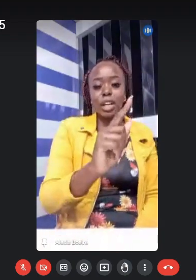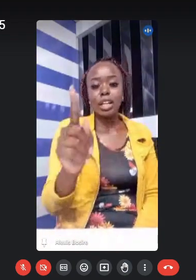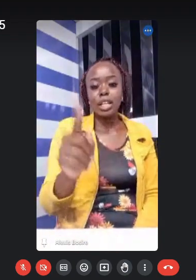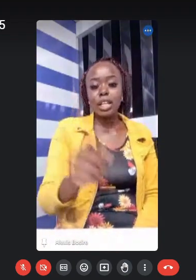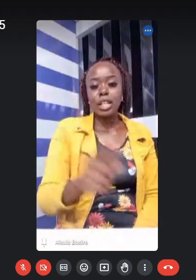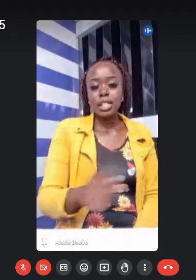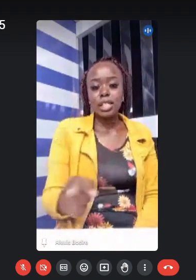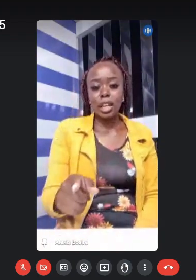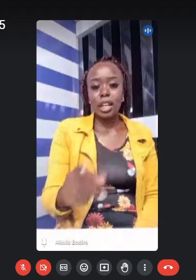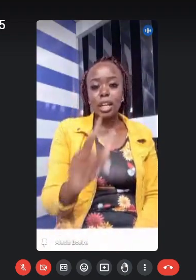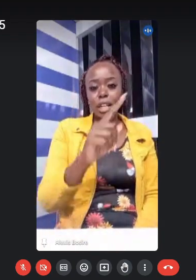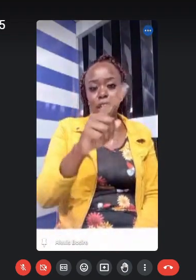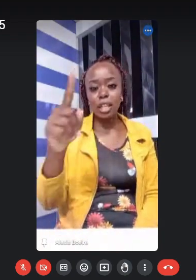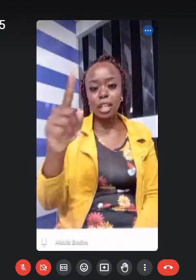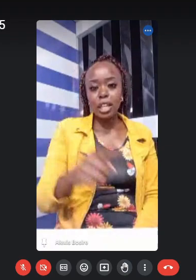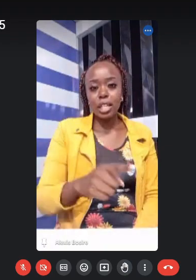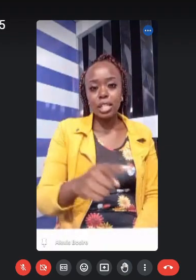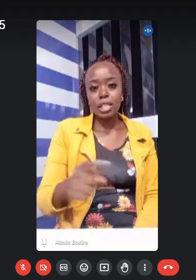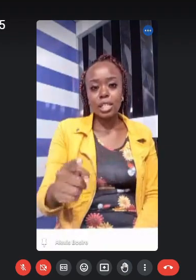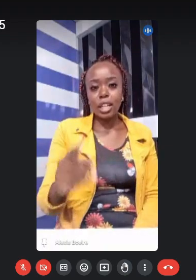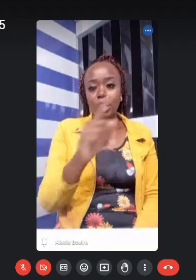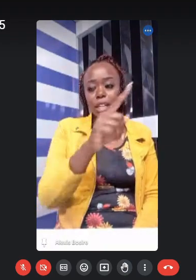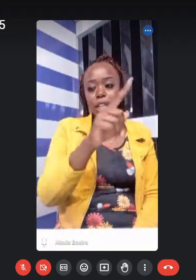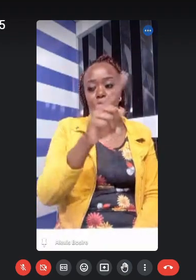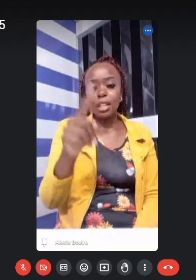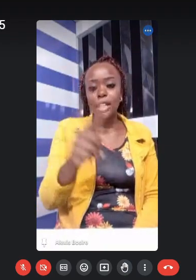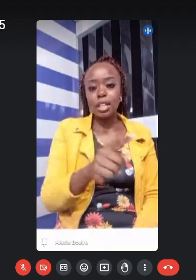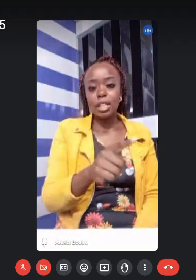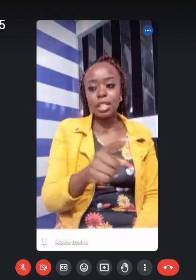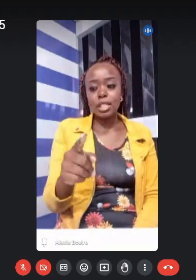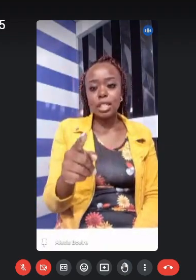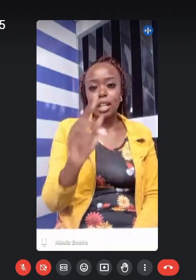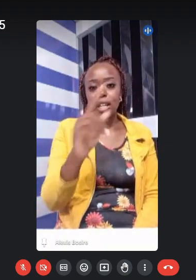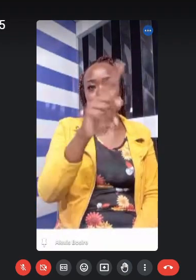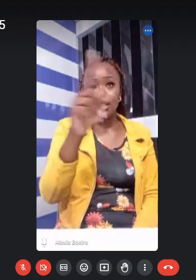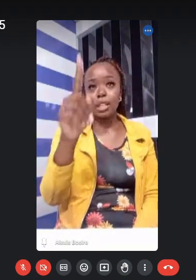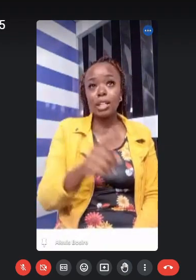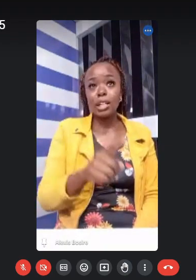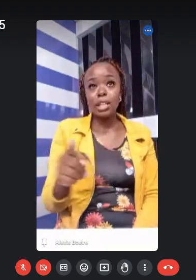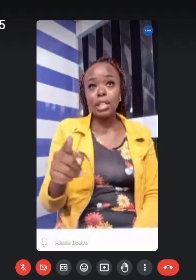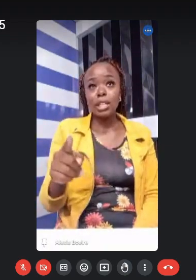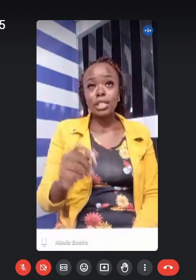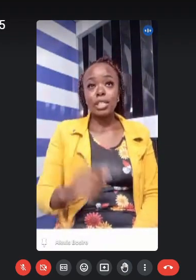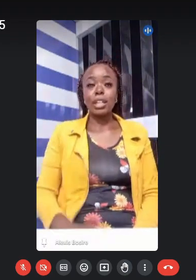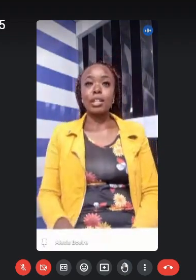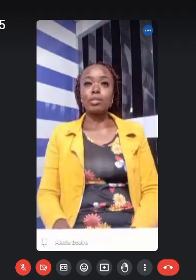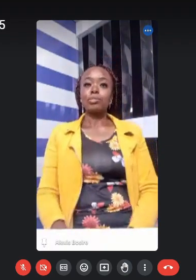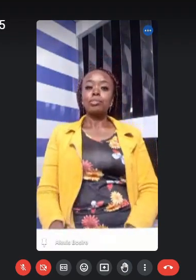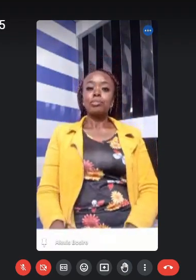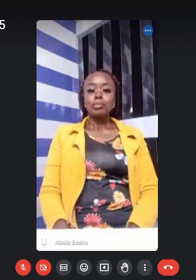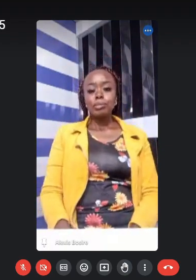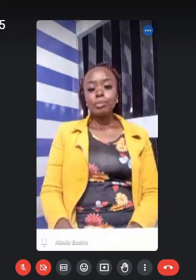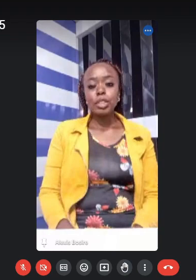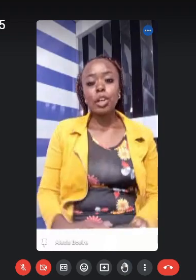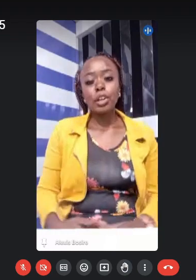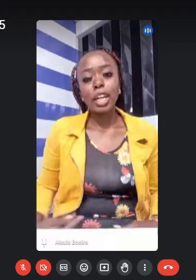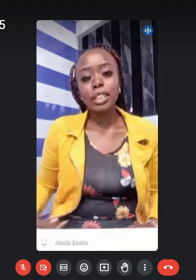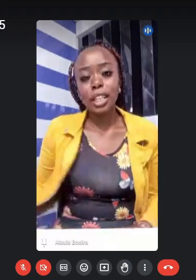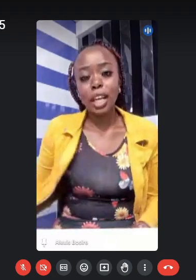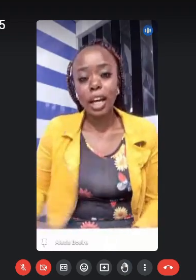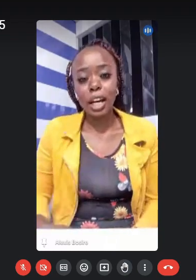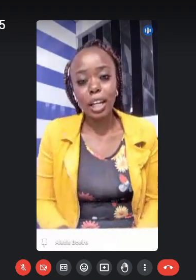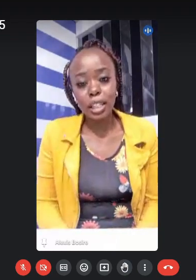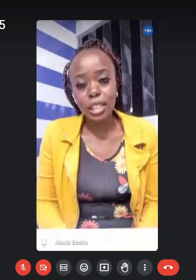finger. Z, Z, Z, Z. All